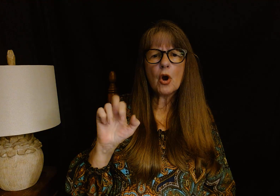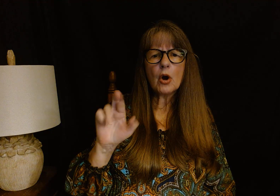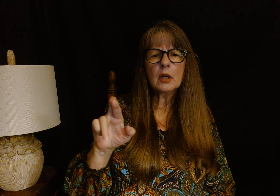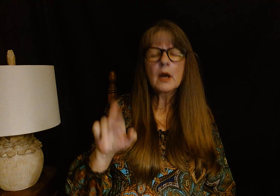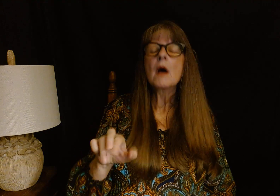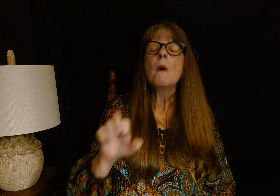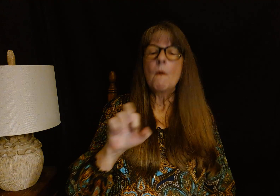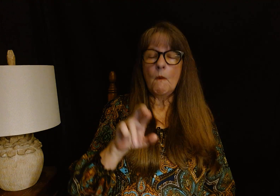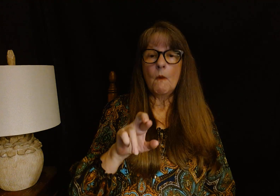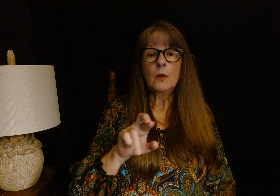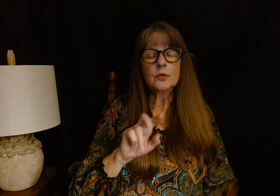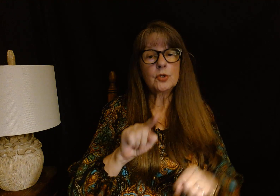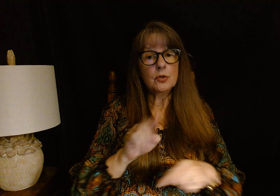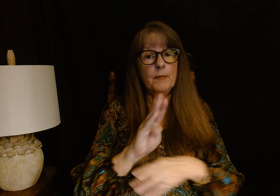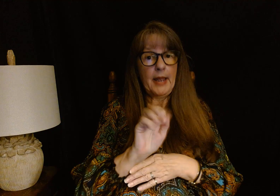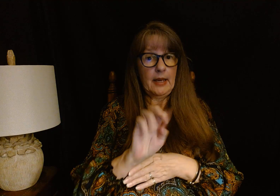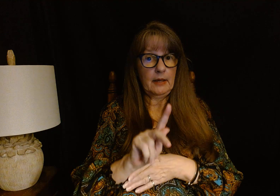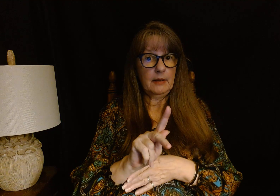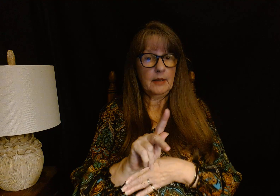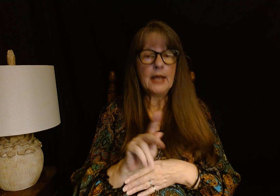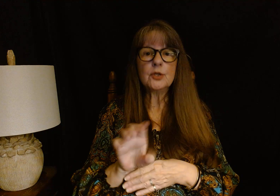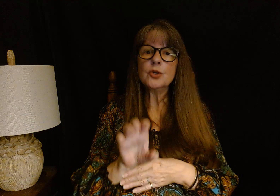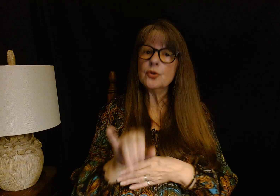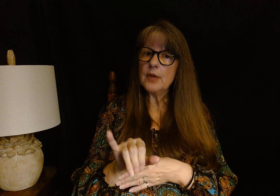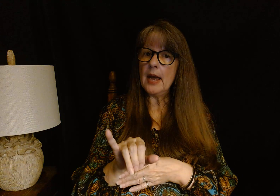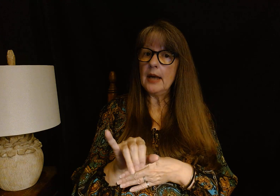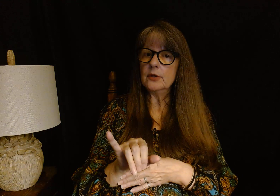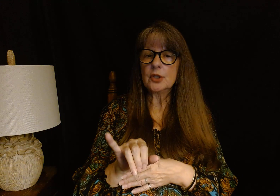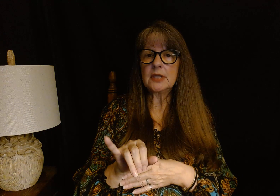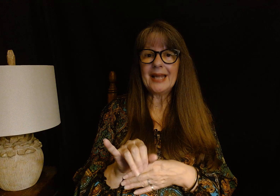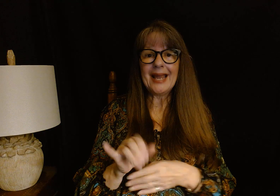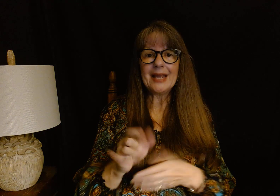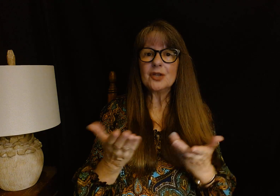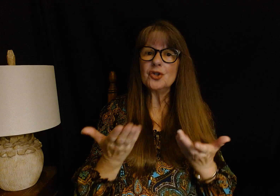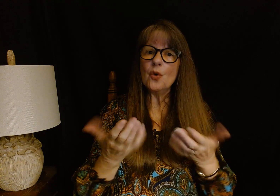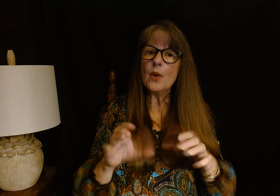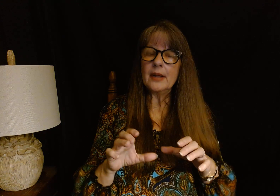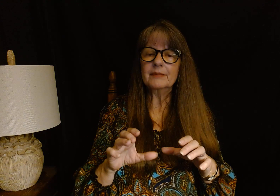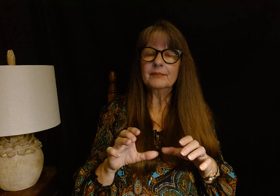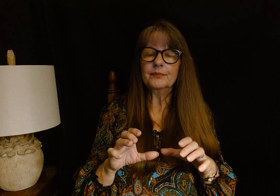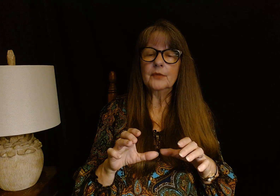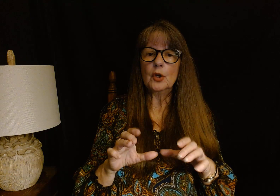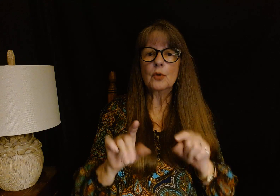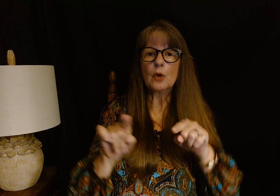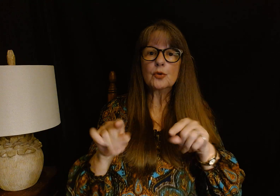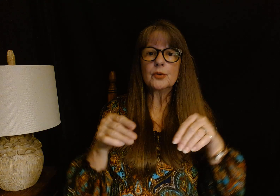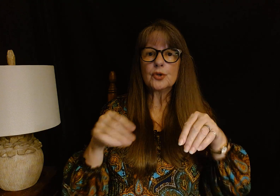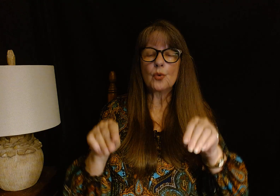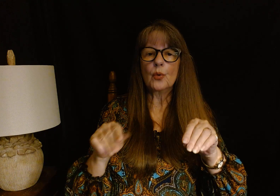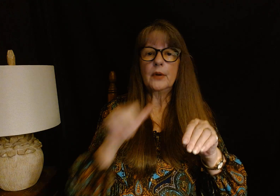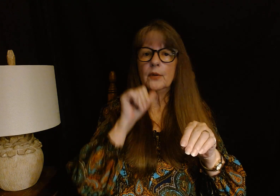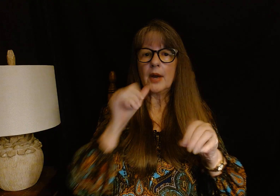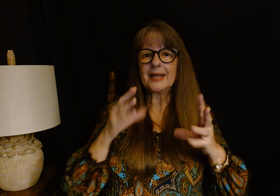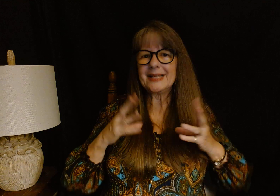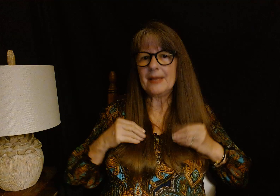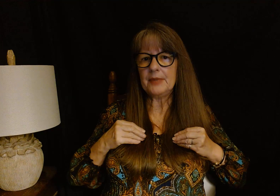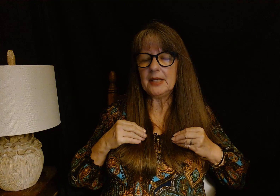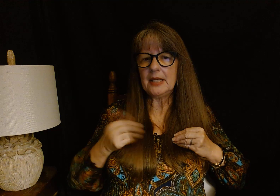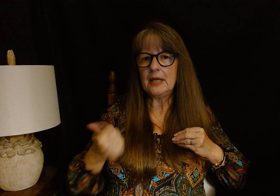Coinstar, or to the bank, and to do that just in case, because you don't want to go to a store and they're not accepting it anymore,